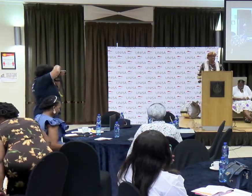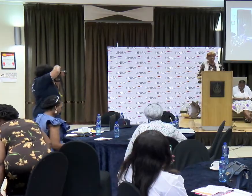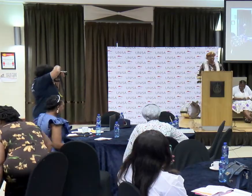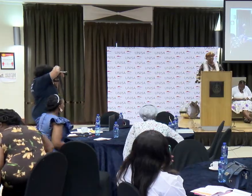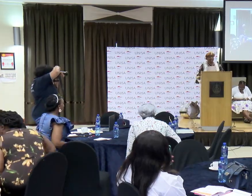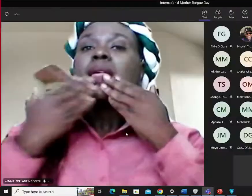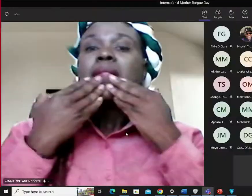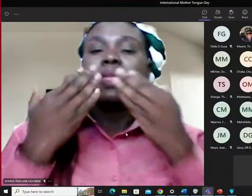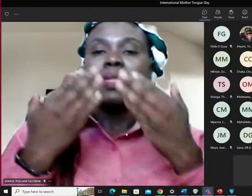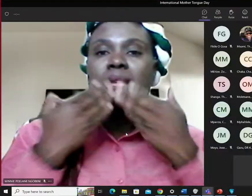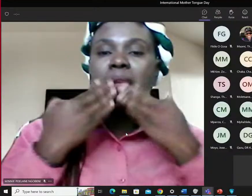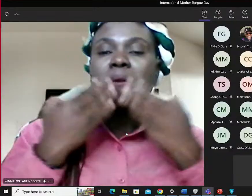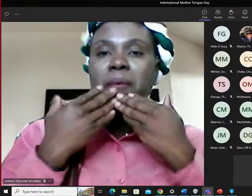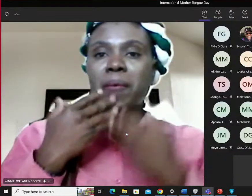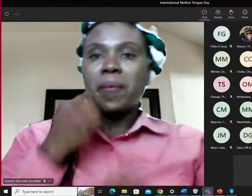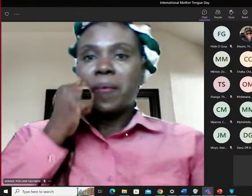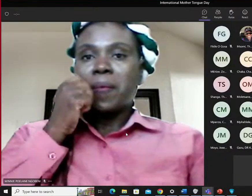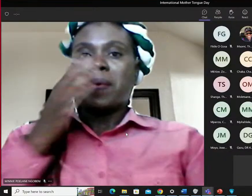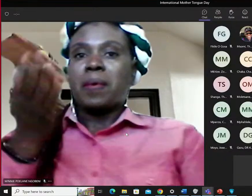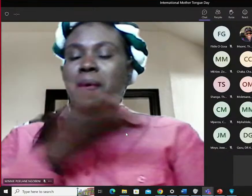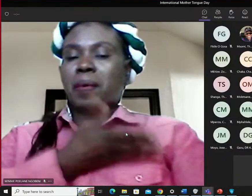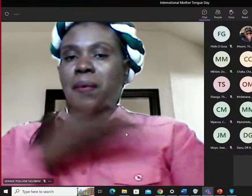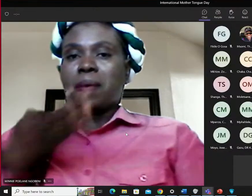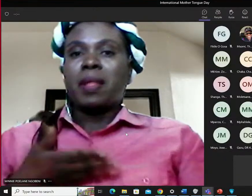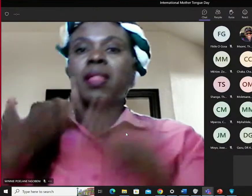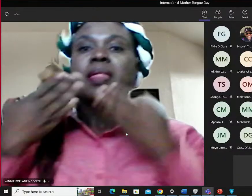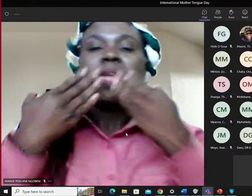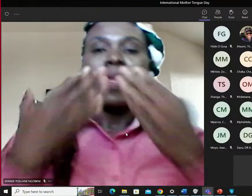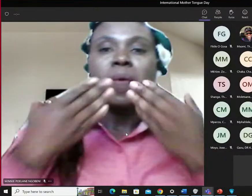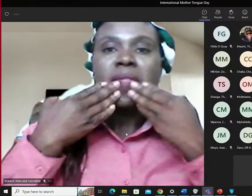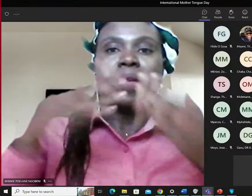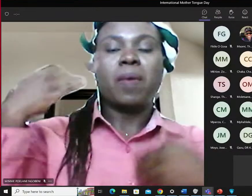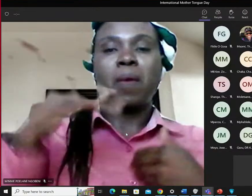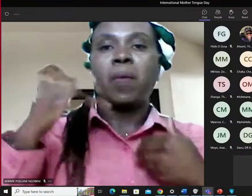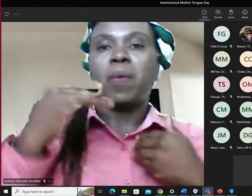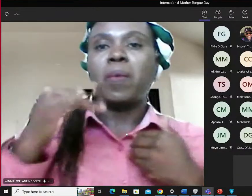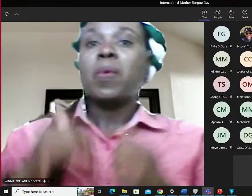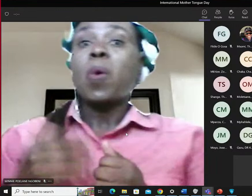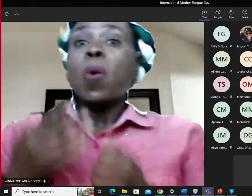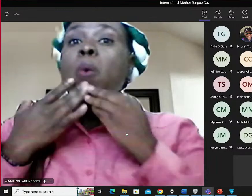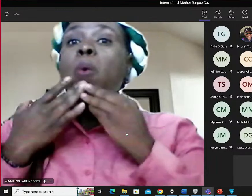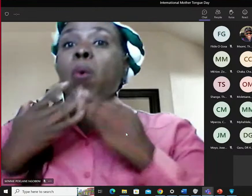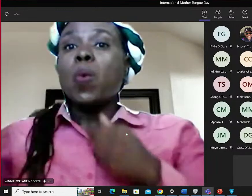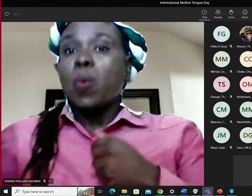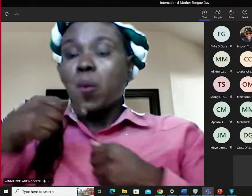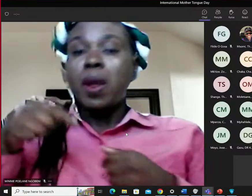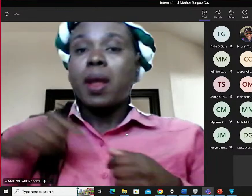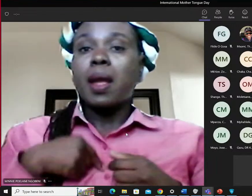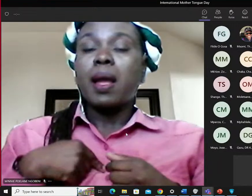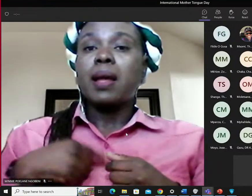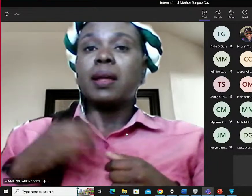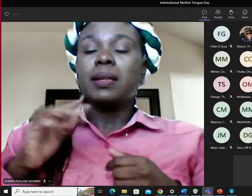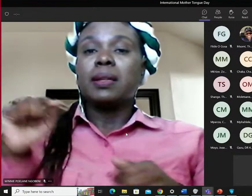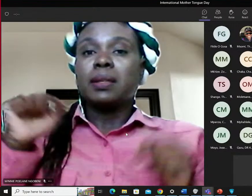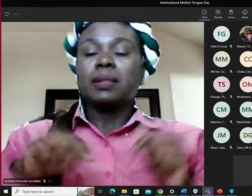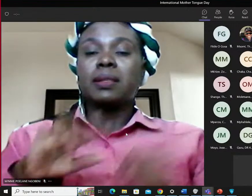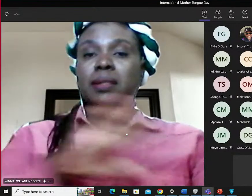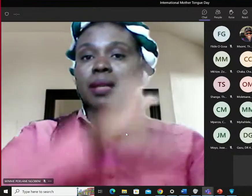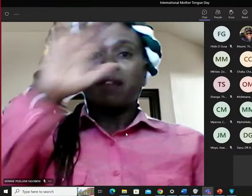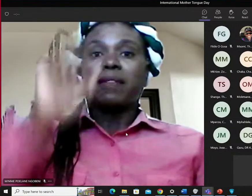Thank you, ladies and gentlemen. Ngiyabonga kakhulu. This is who we are. This is an African way of doing